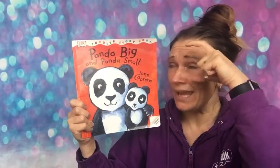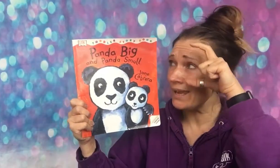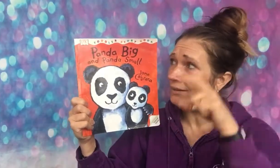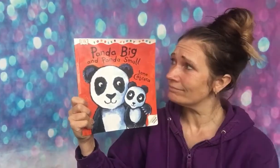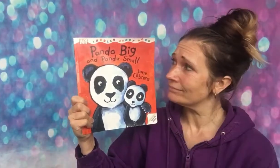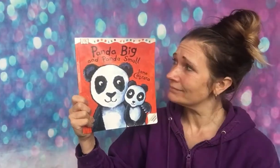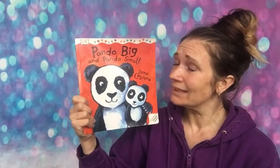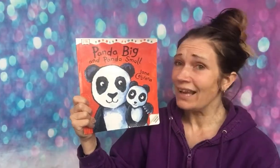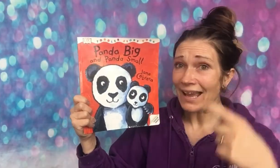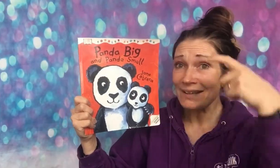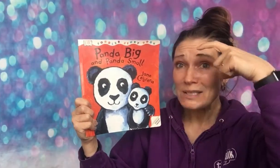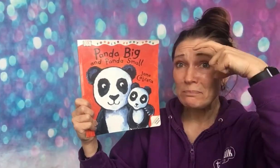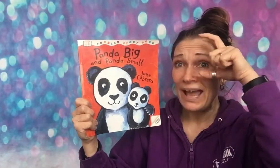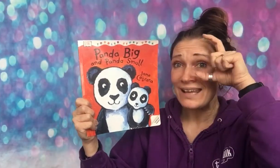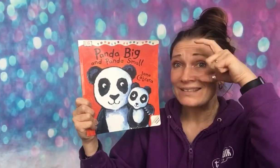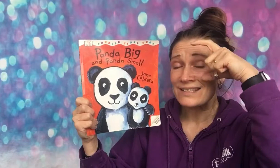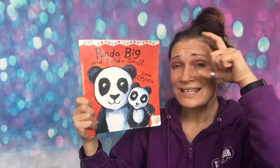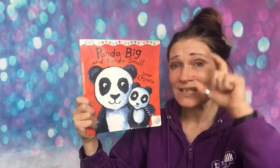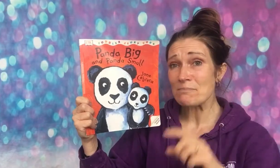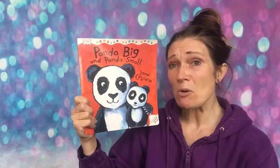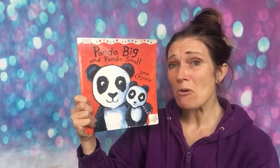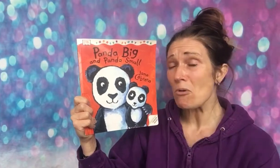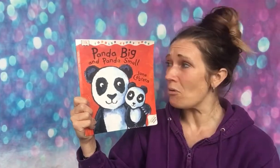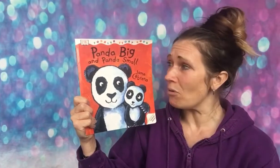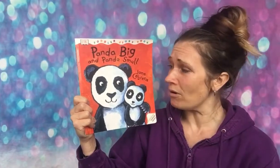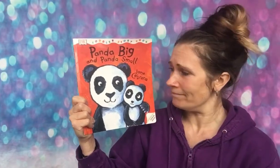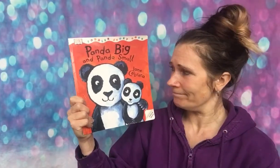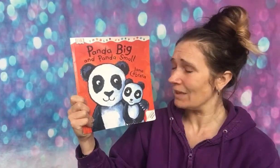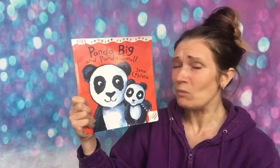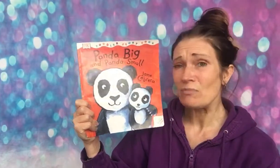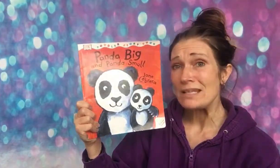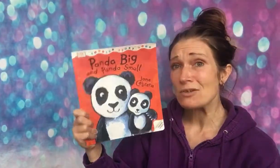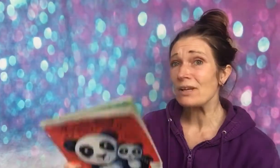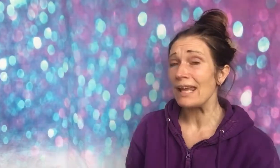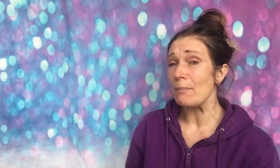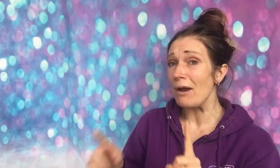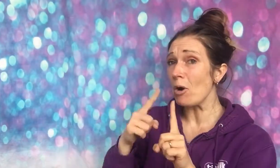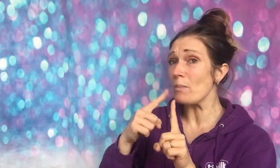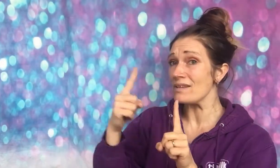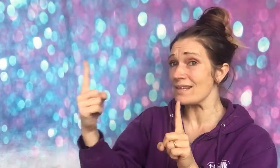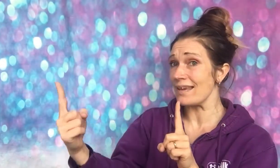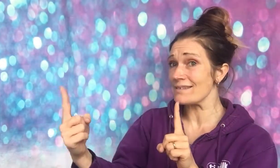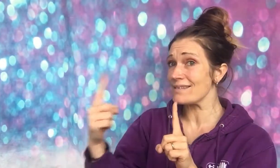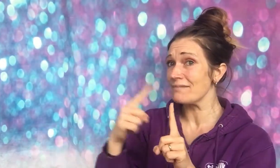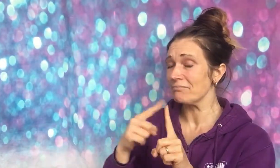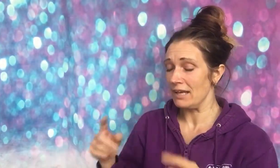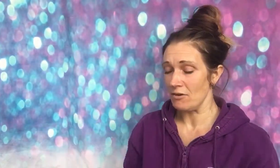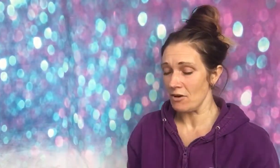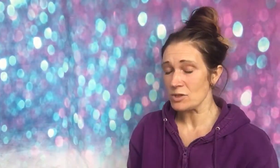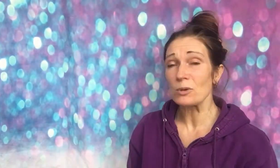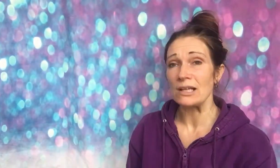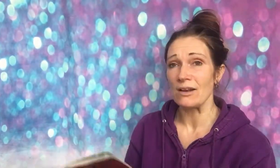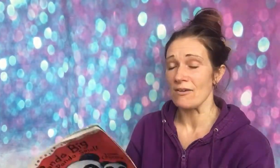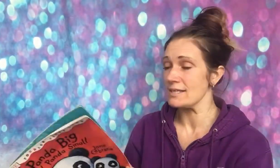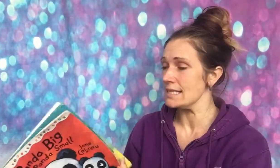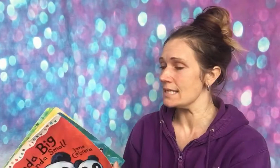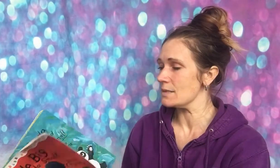Big and Panda Small. We've been talking about opposites in our toddler classes this